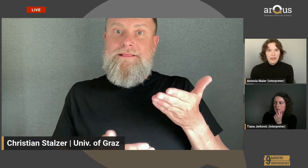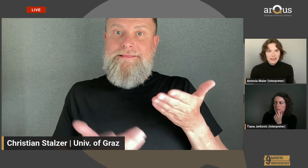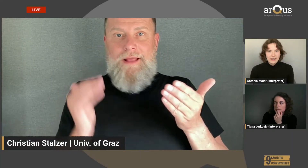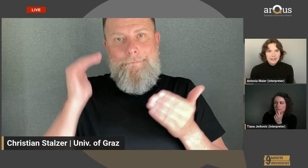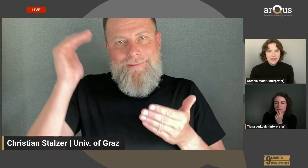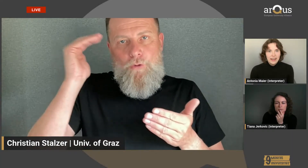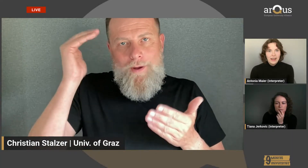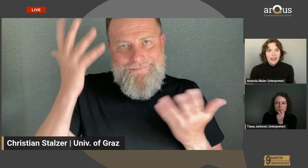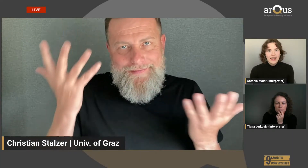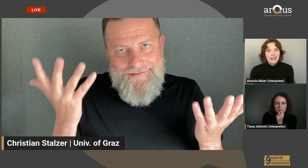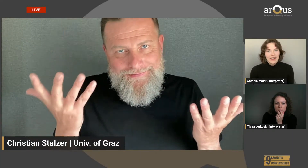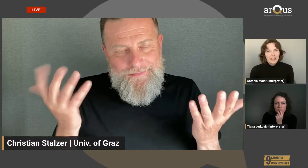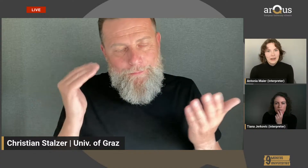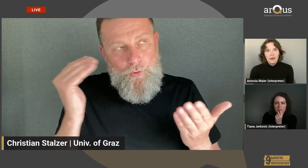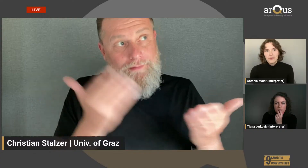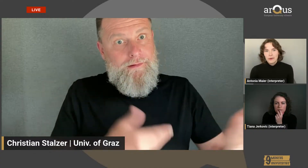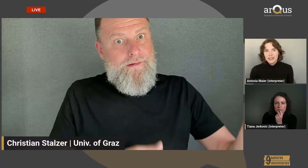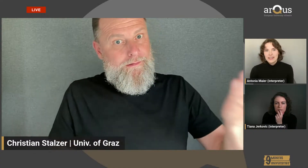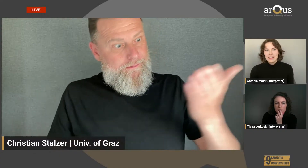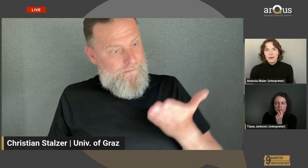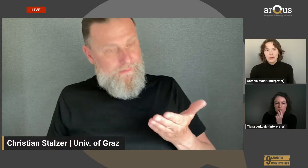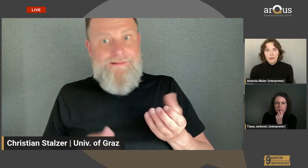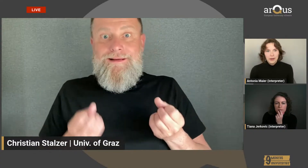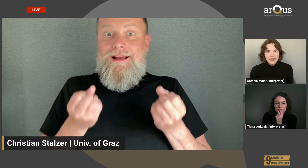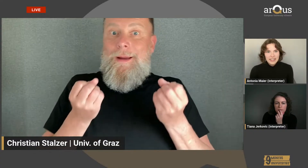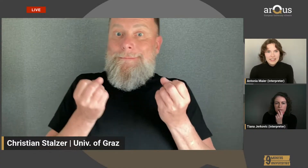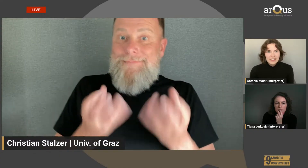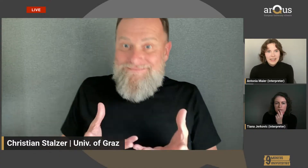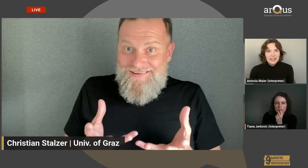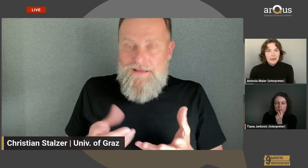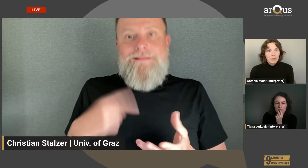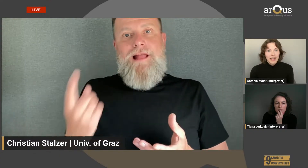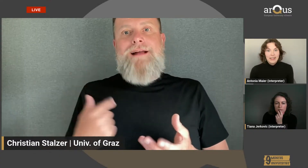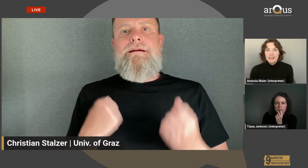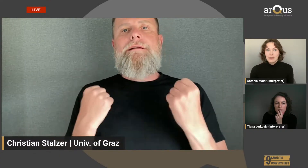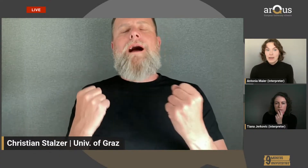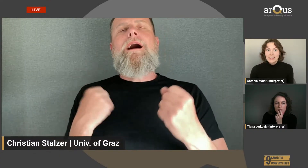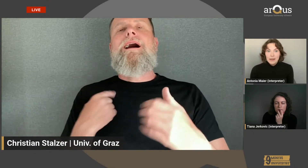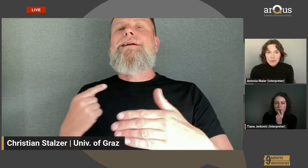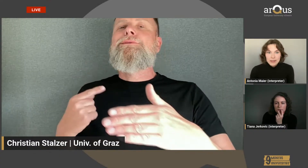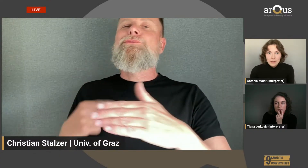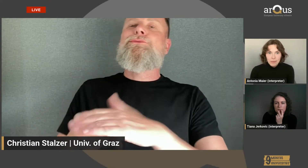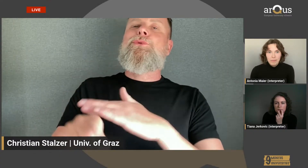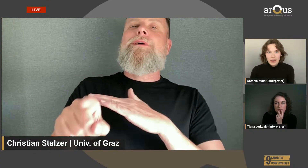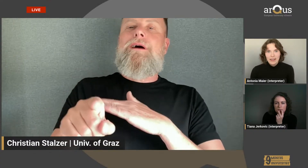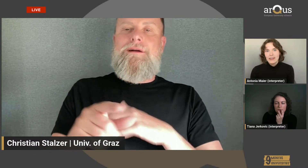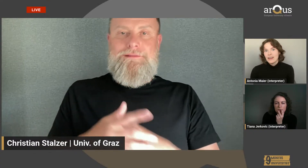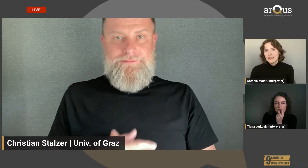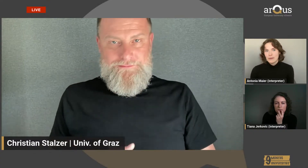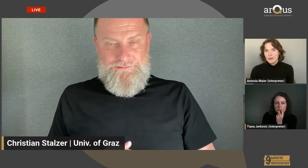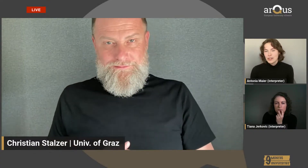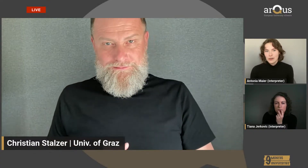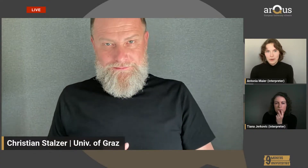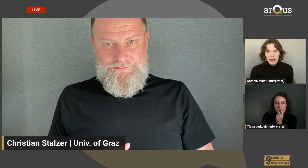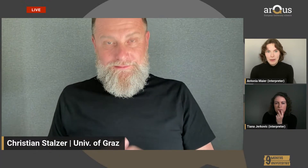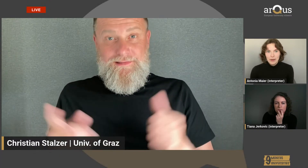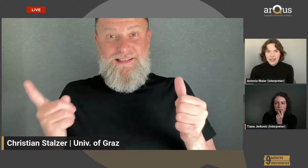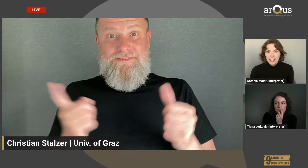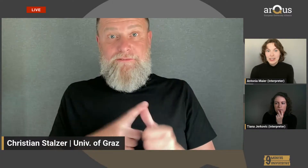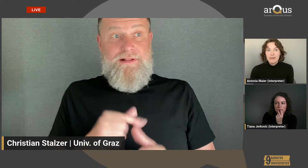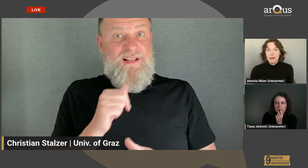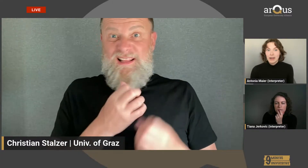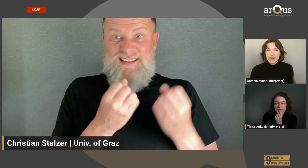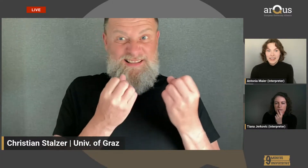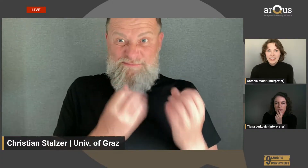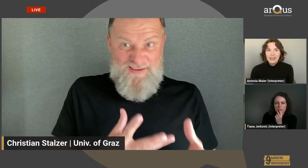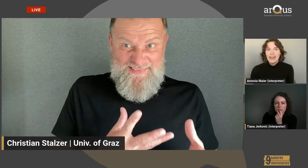to wait. And then, of course, the authorities, they might accept my submission or my